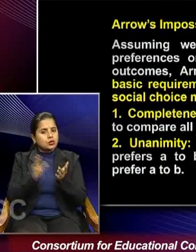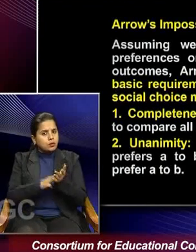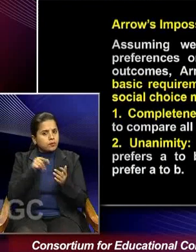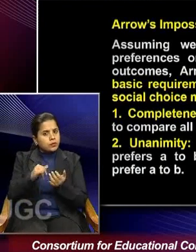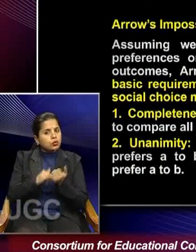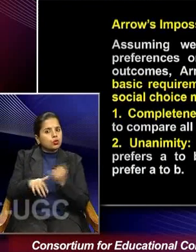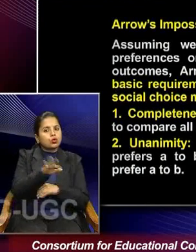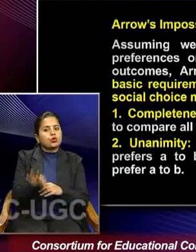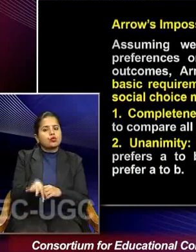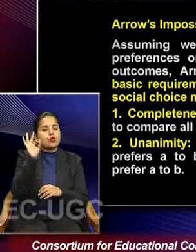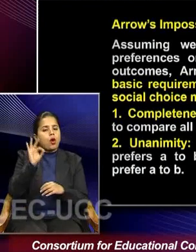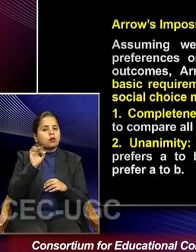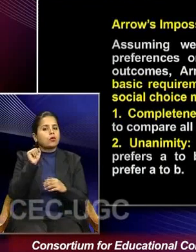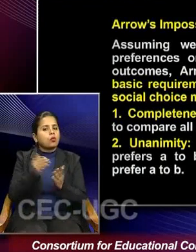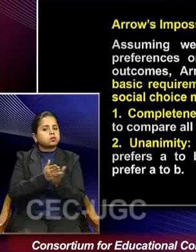choice mechanism.